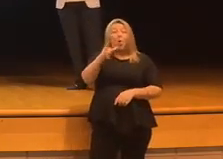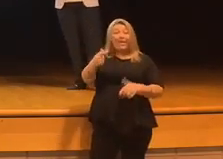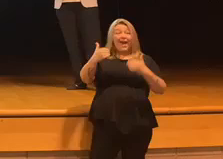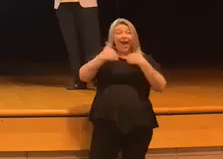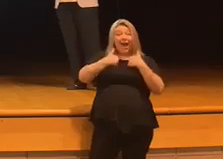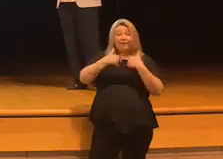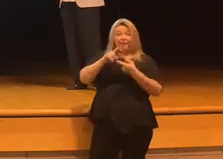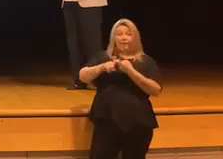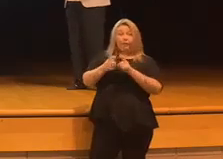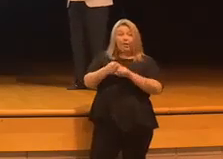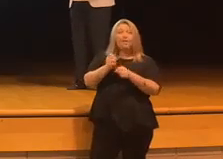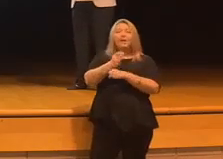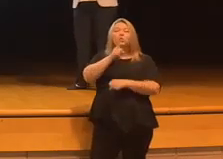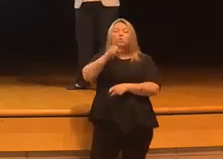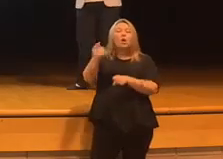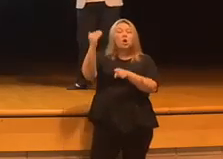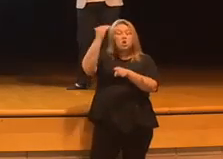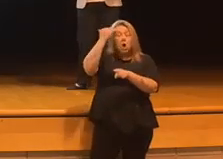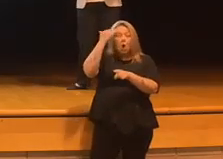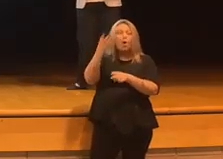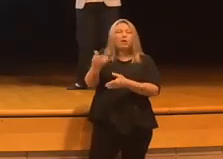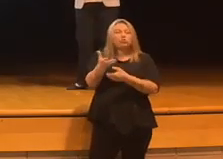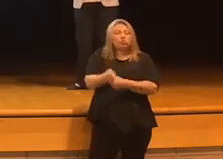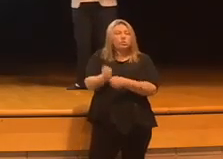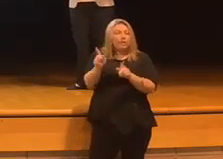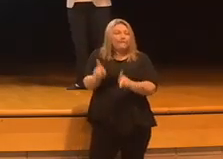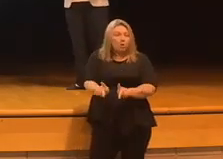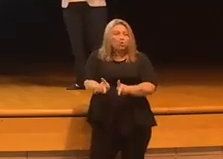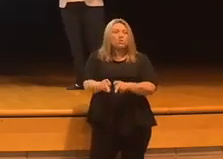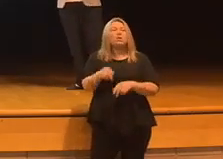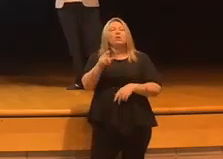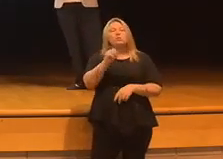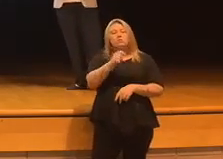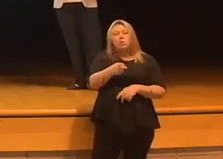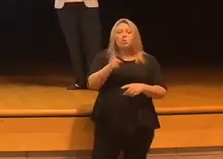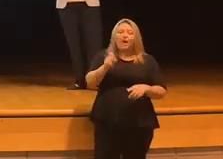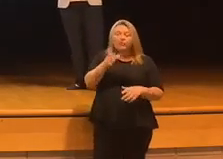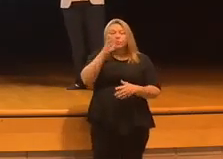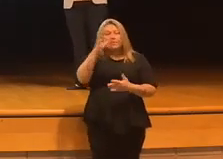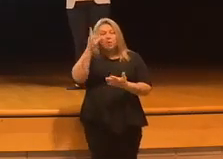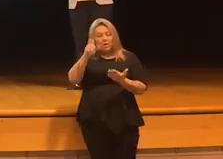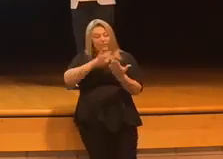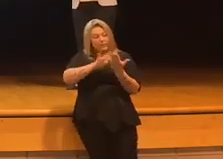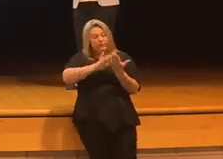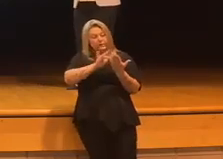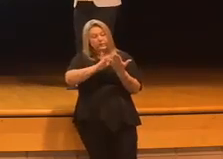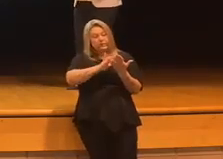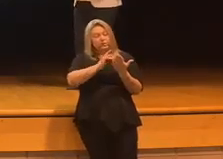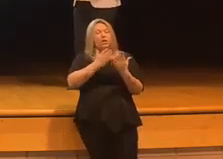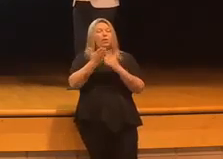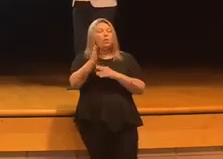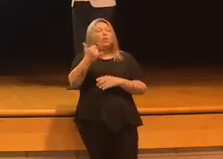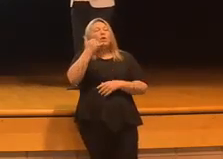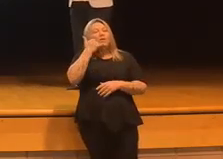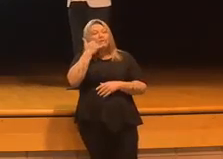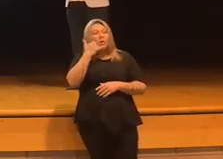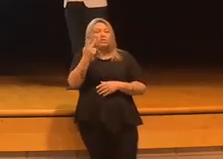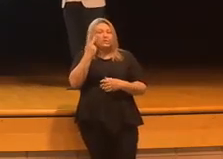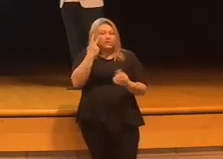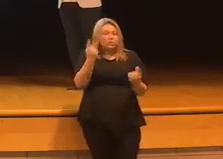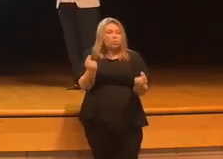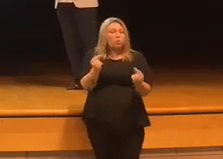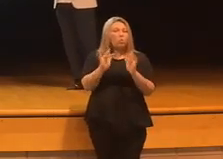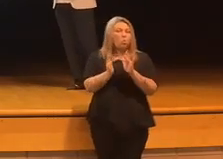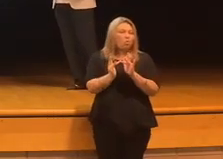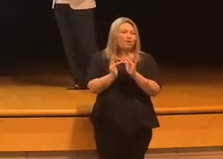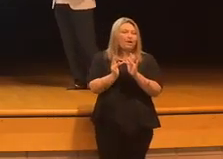trust. So just be a vigilant parent, sit down with them, ask to see their phone, ask to see what they're doing online. And then